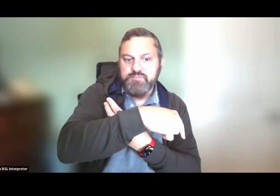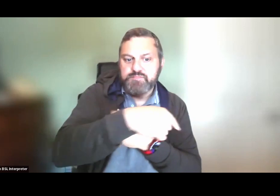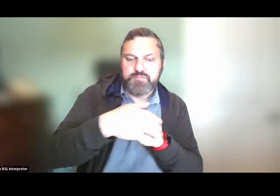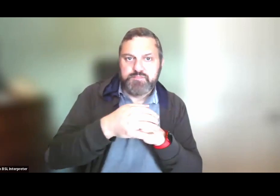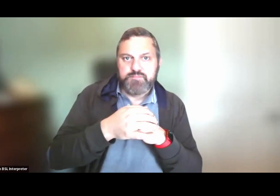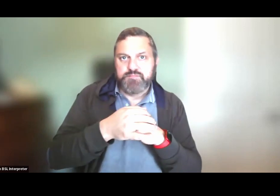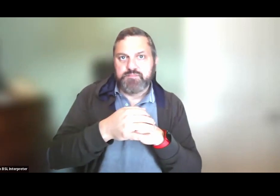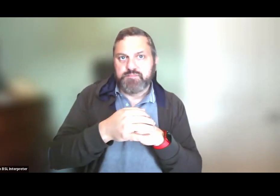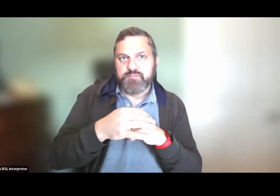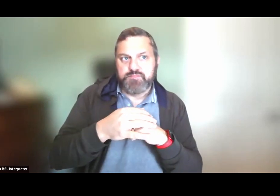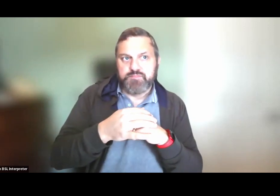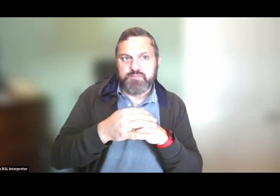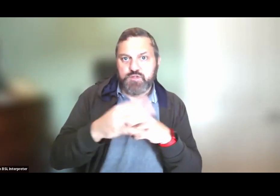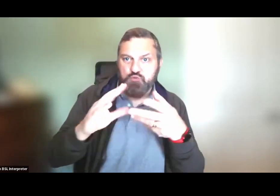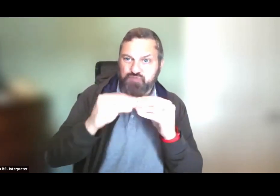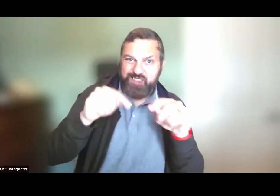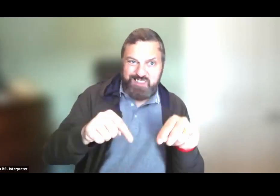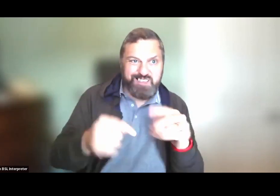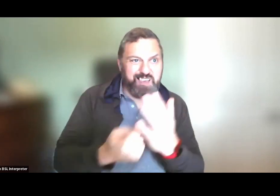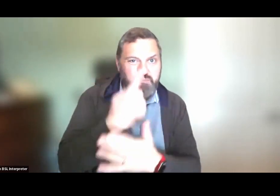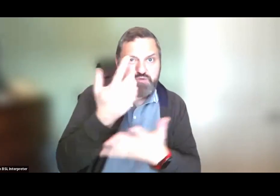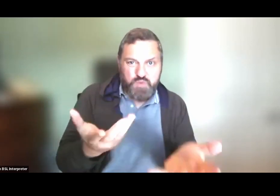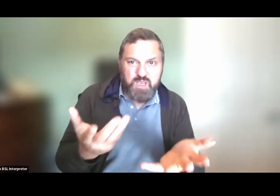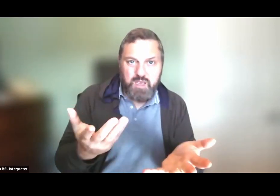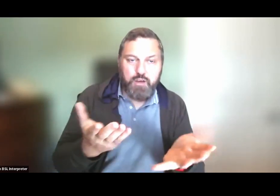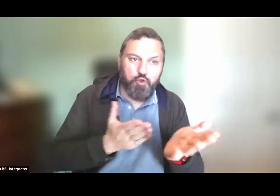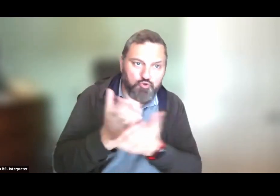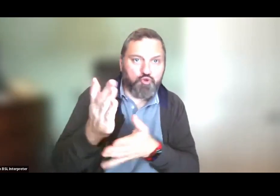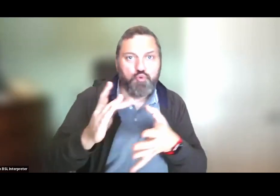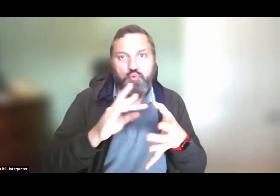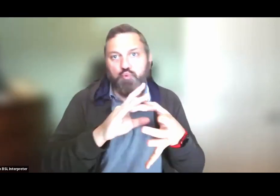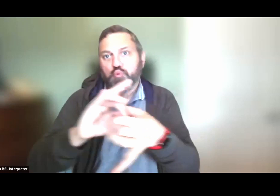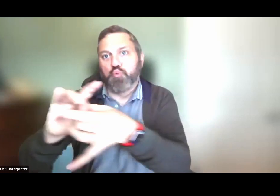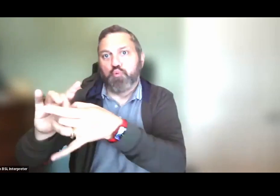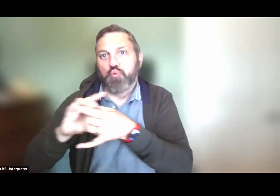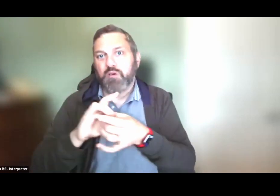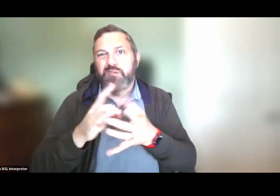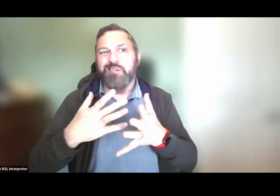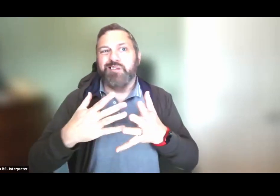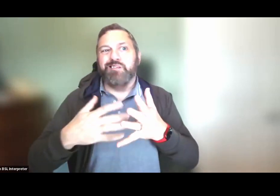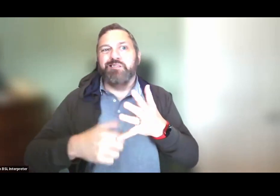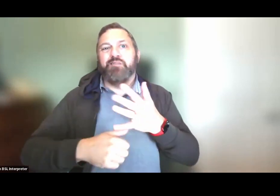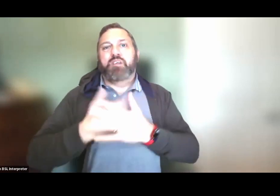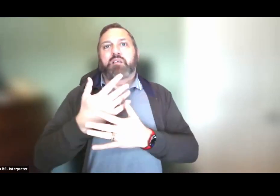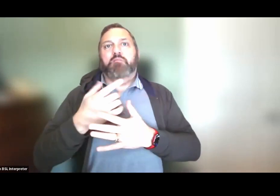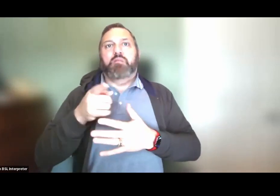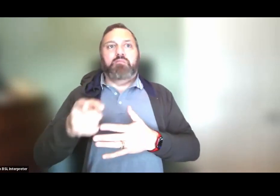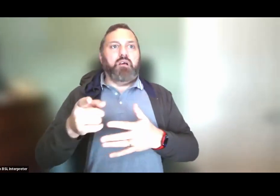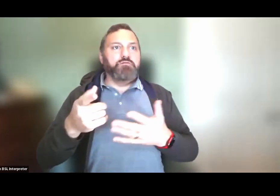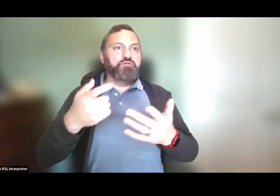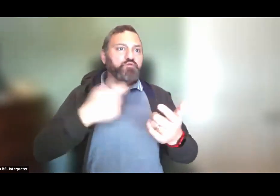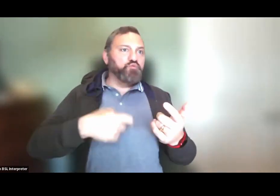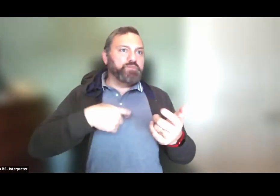met, just as we're doing in making this day happen. So we need to nurture the best of human nature and put that full